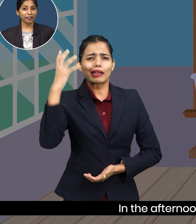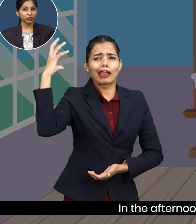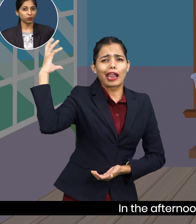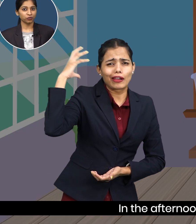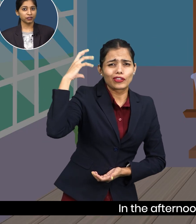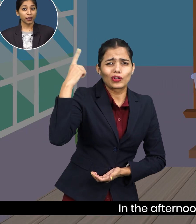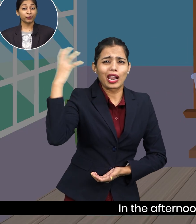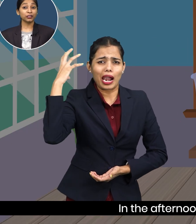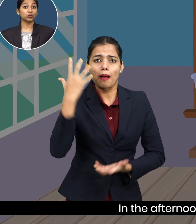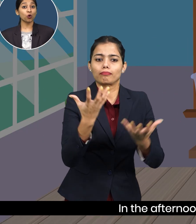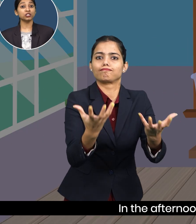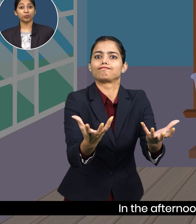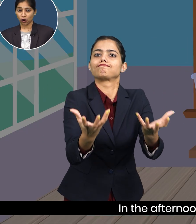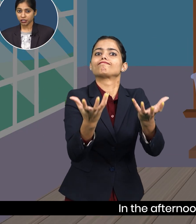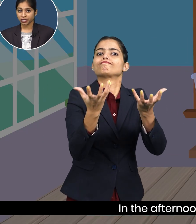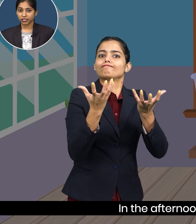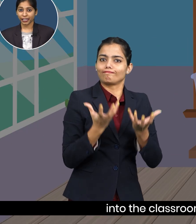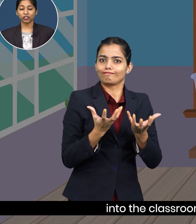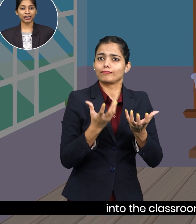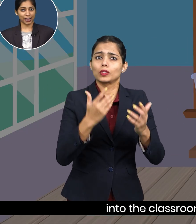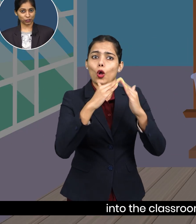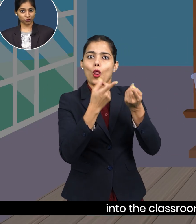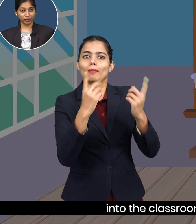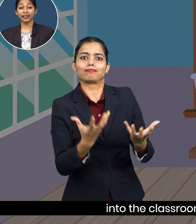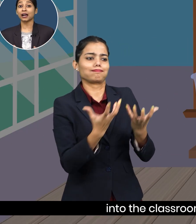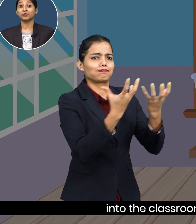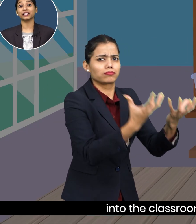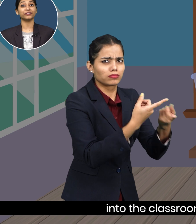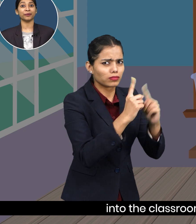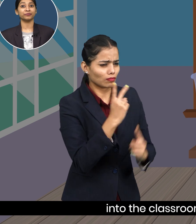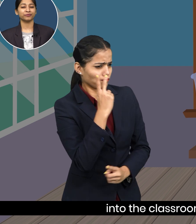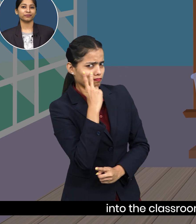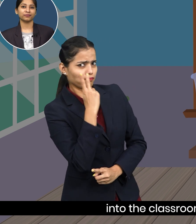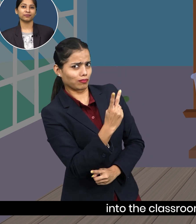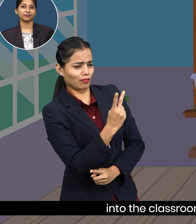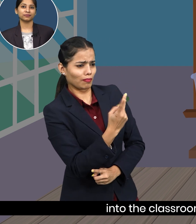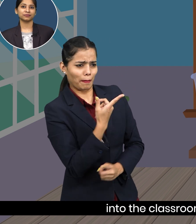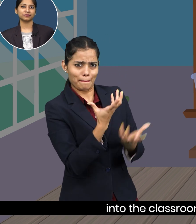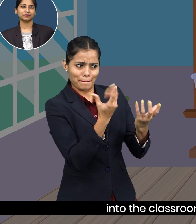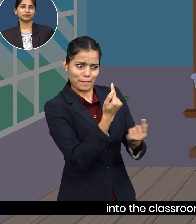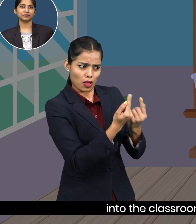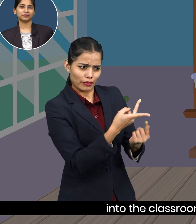In the afternoon, bring those pots into the classroom and observe them.